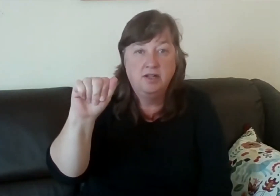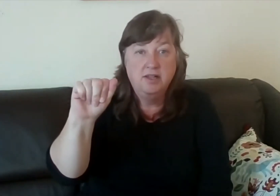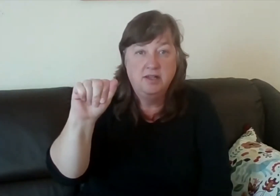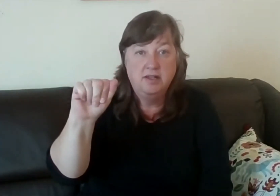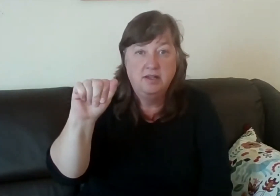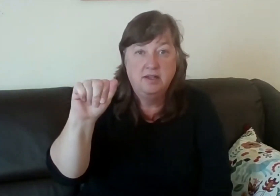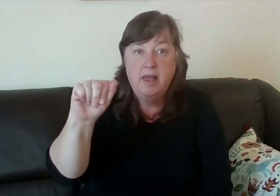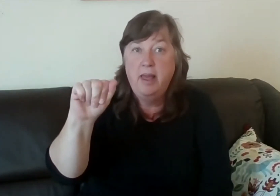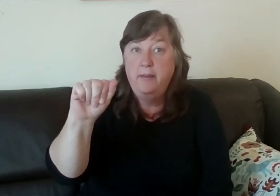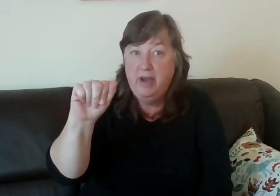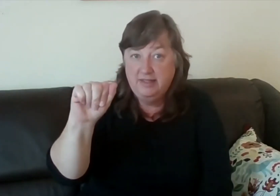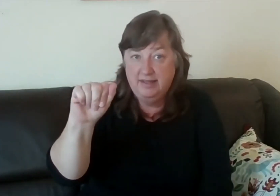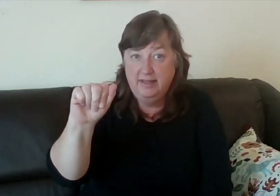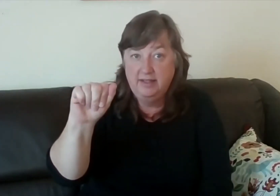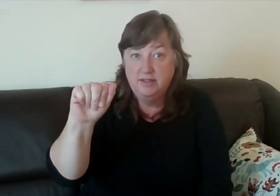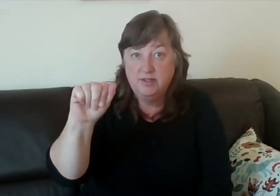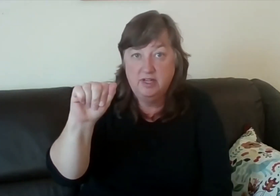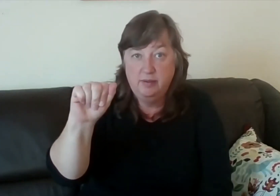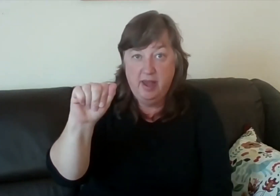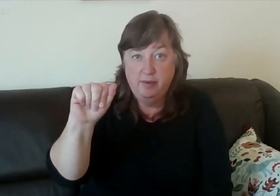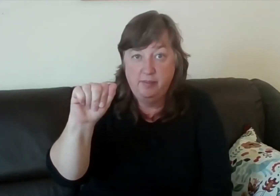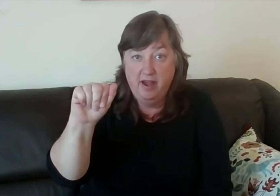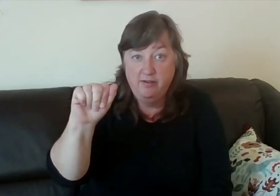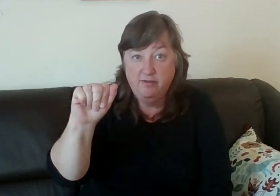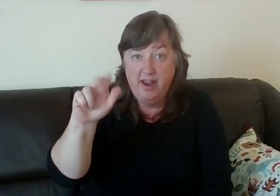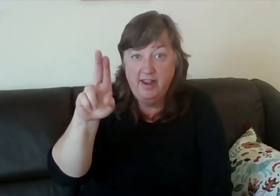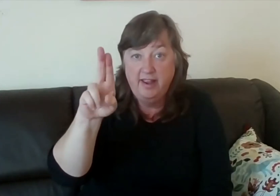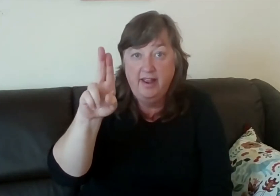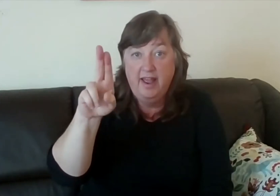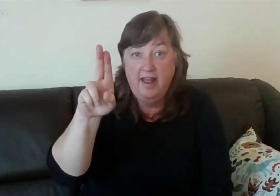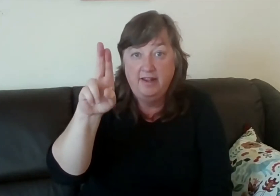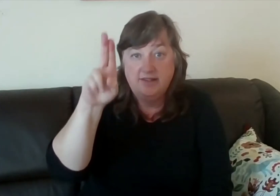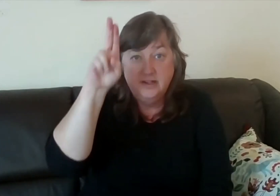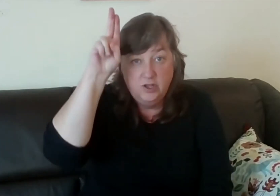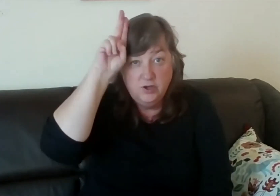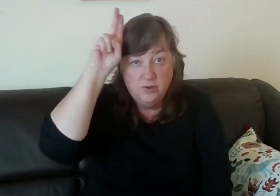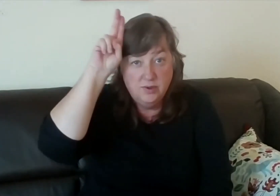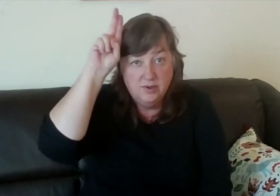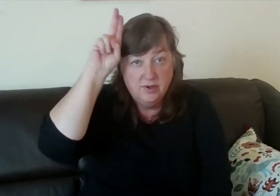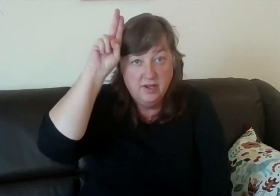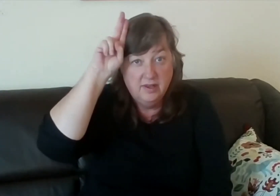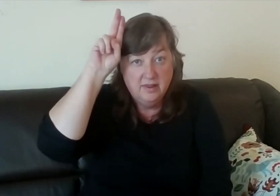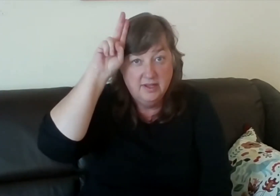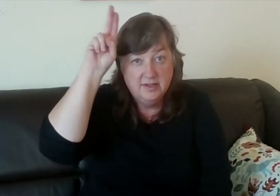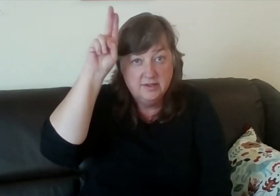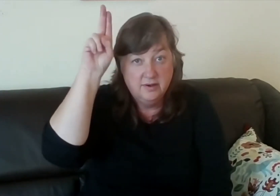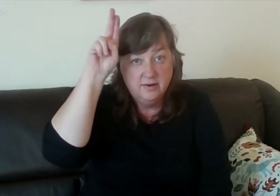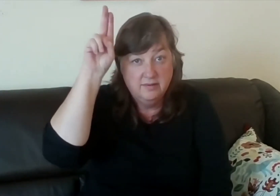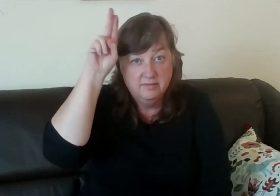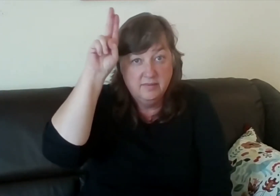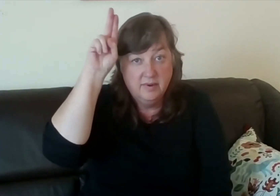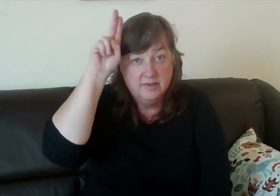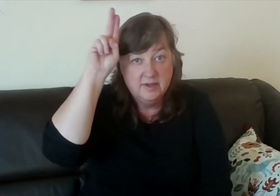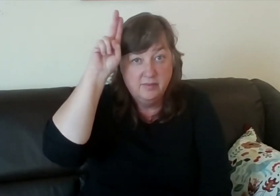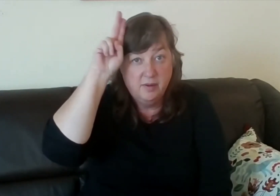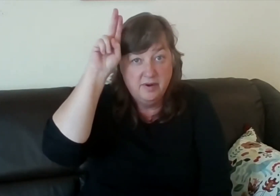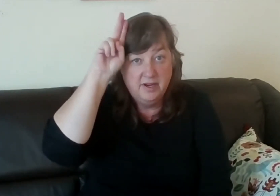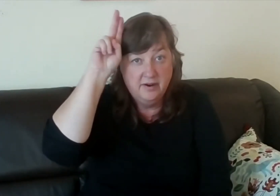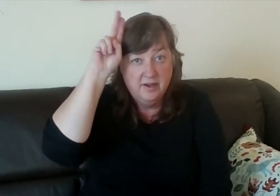Uncle, masculine, so it's going to be up above, right? And it's a U, this or somewhere up in here.